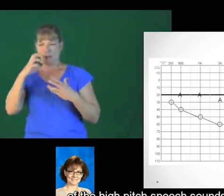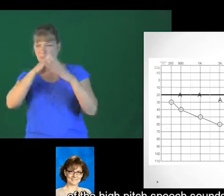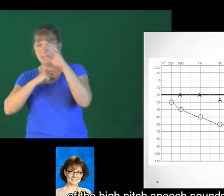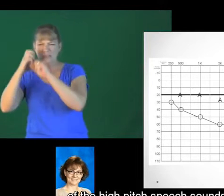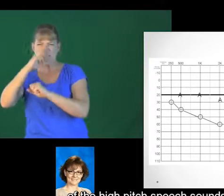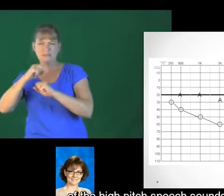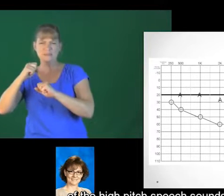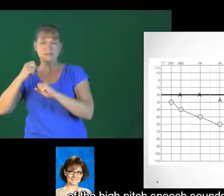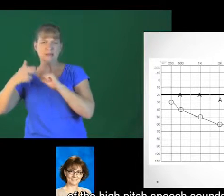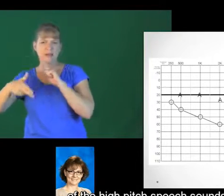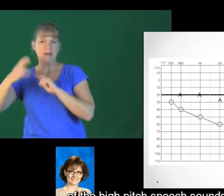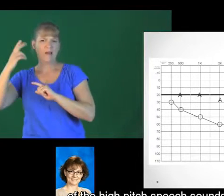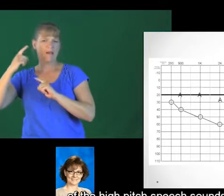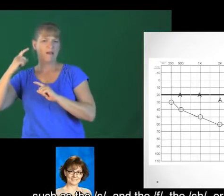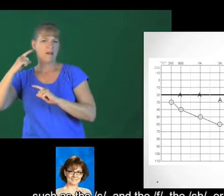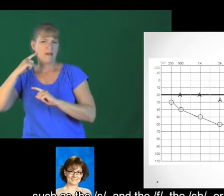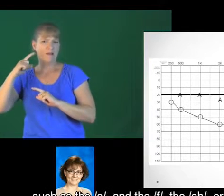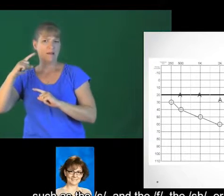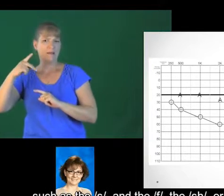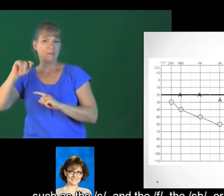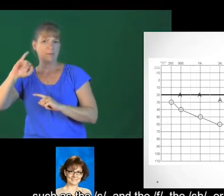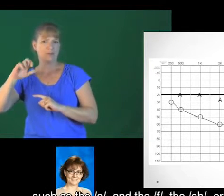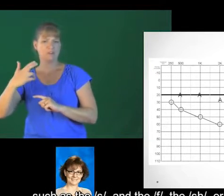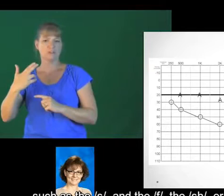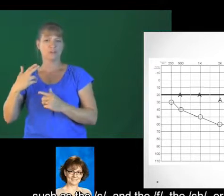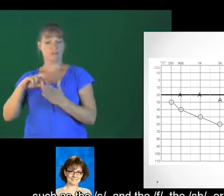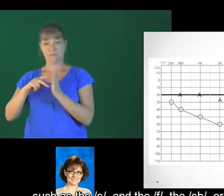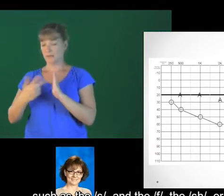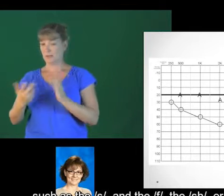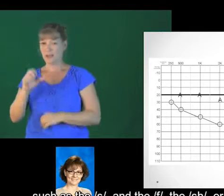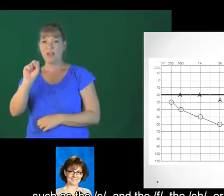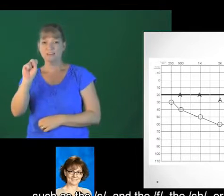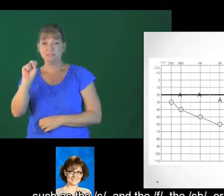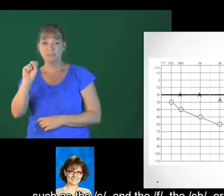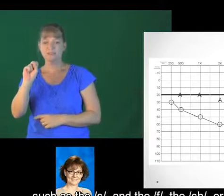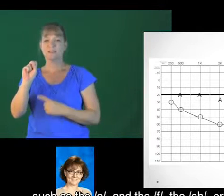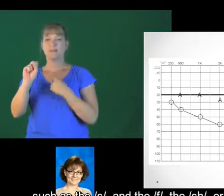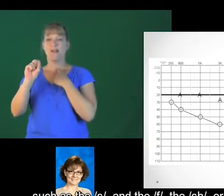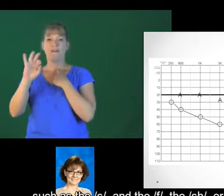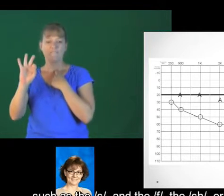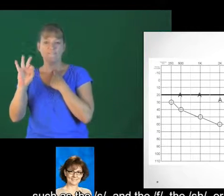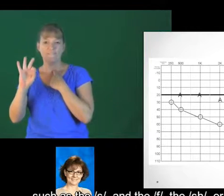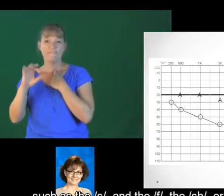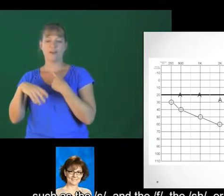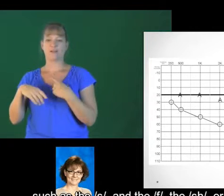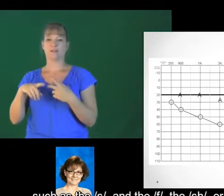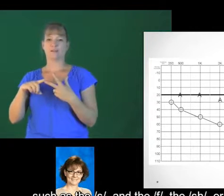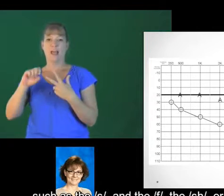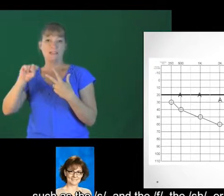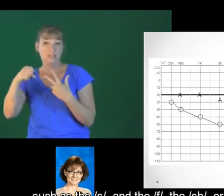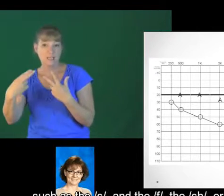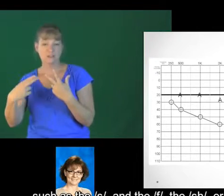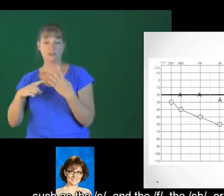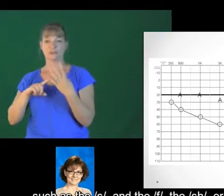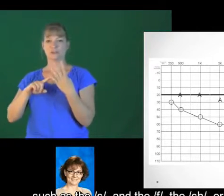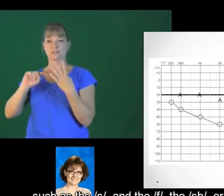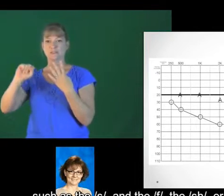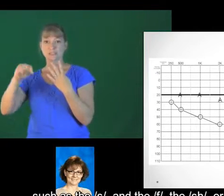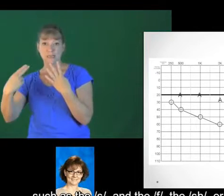speech sounds, such as the S and the F, the SH, or the TH.